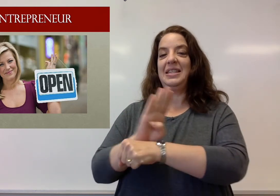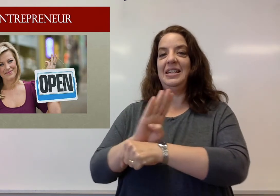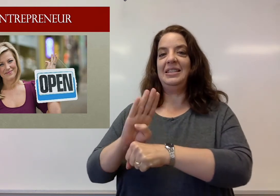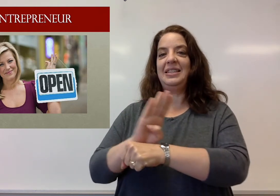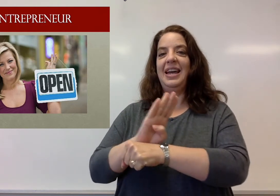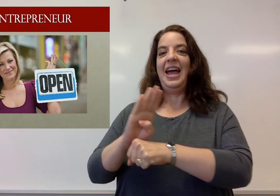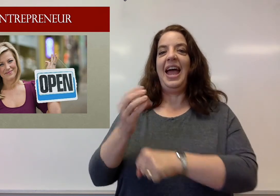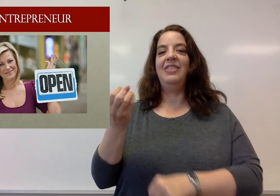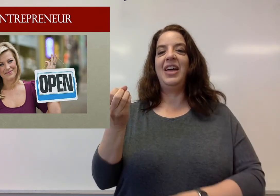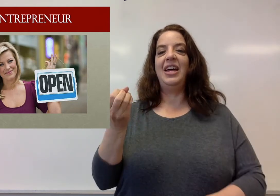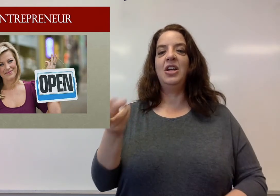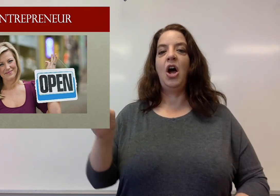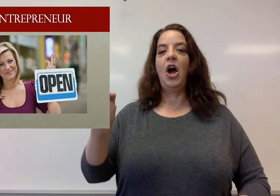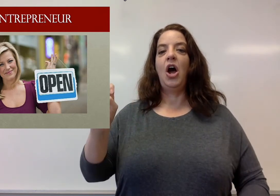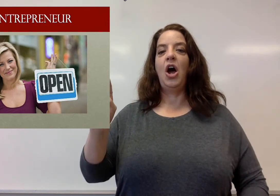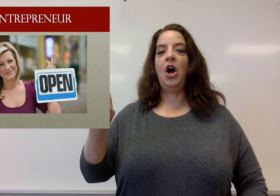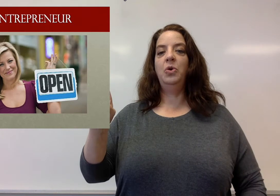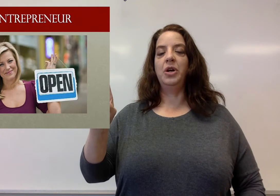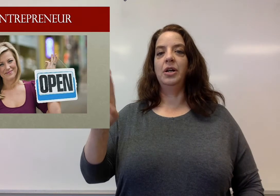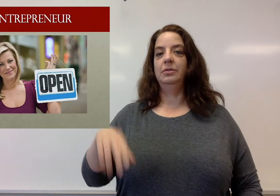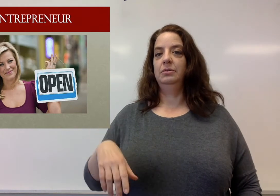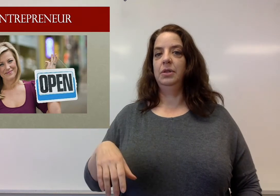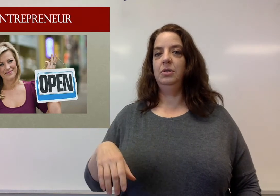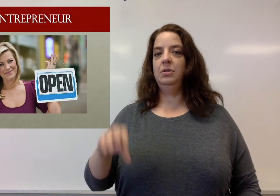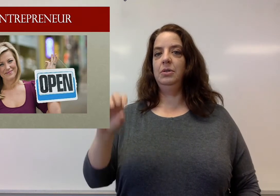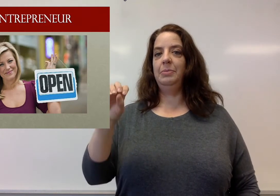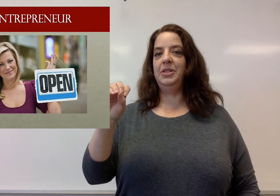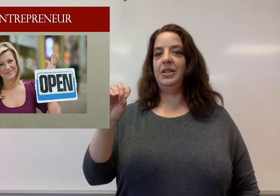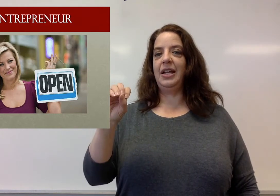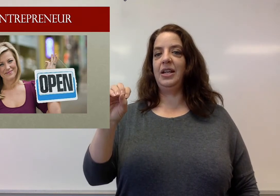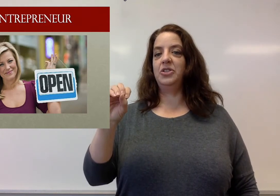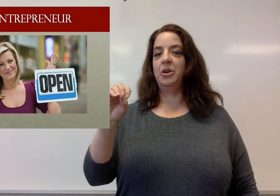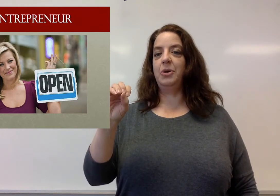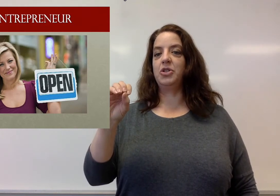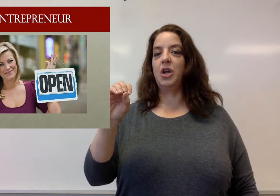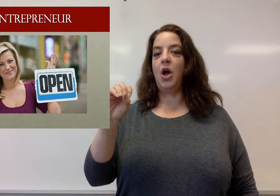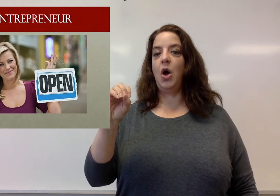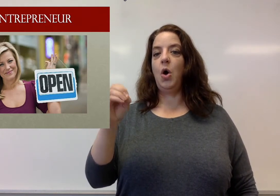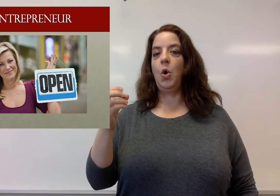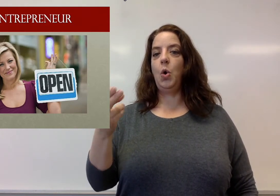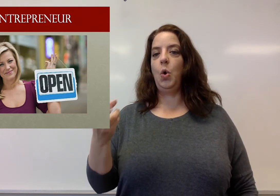business and then owner. Ooh, let me do that again in slow motion.